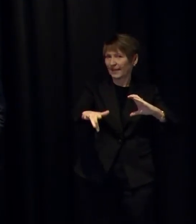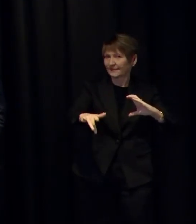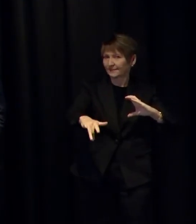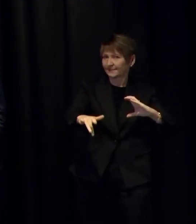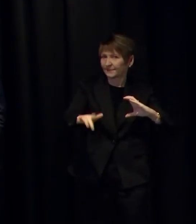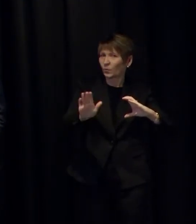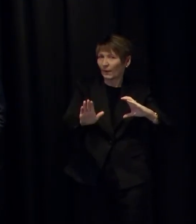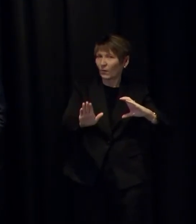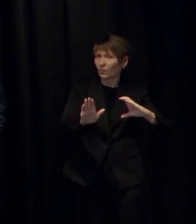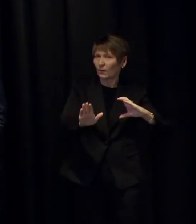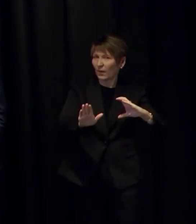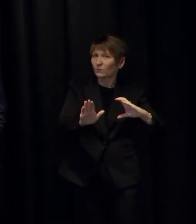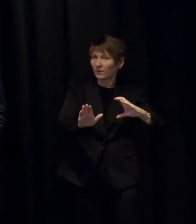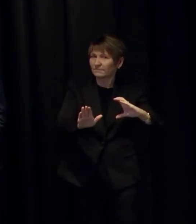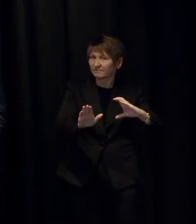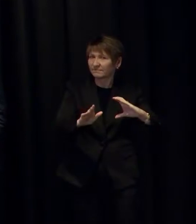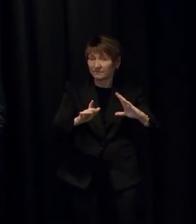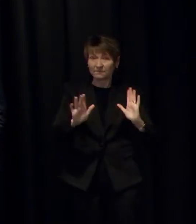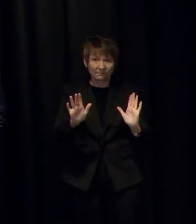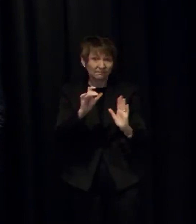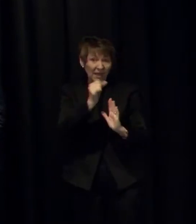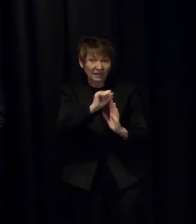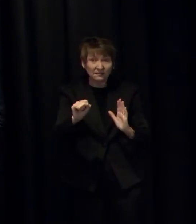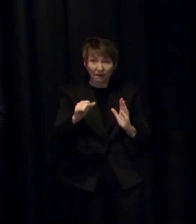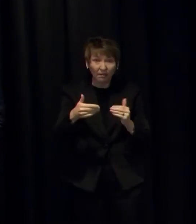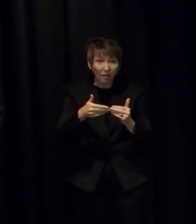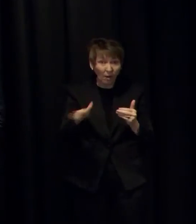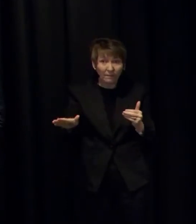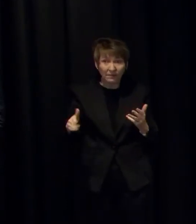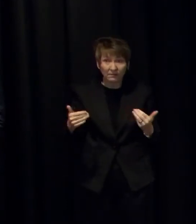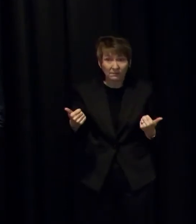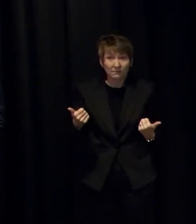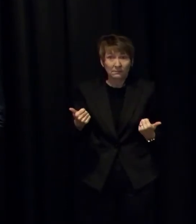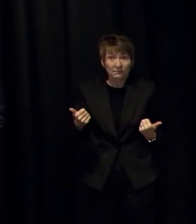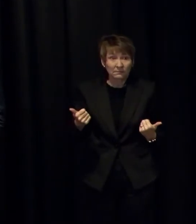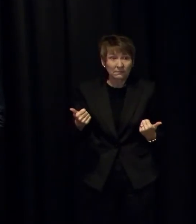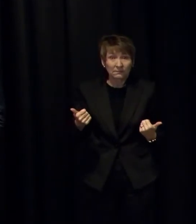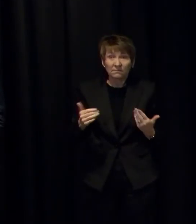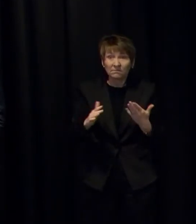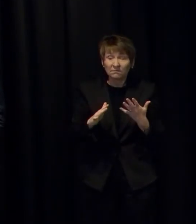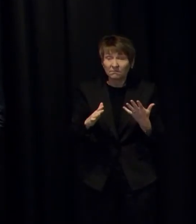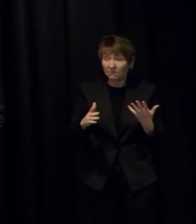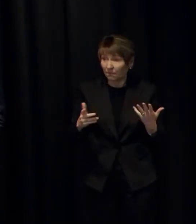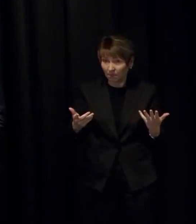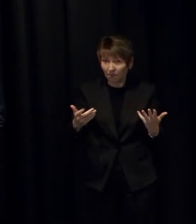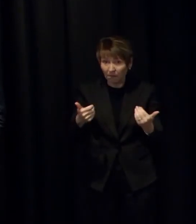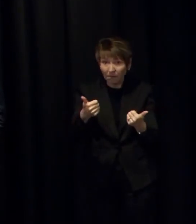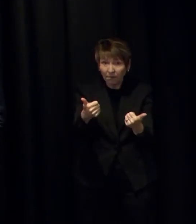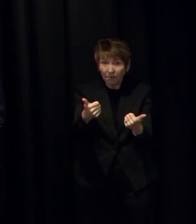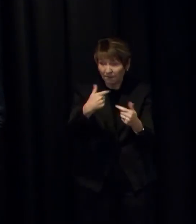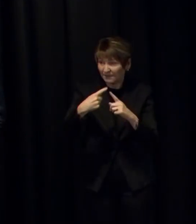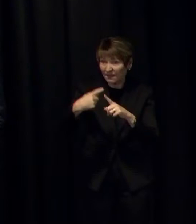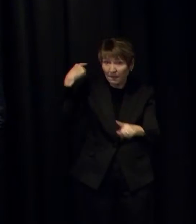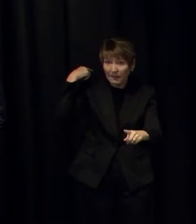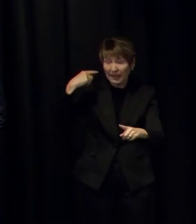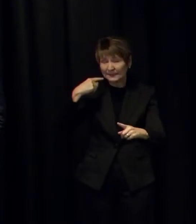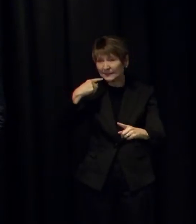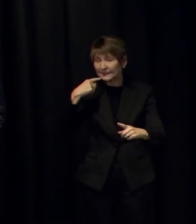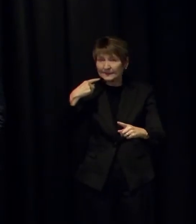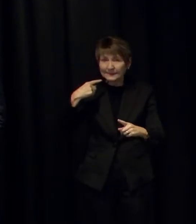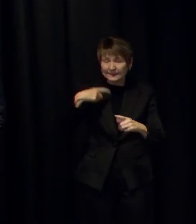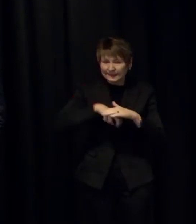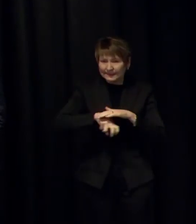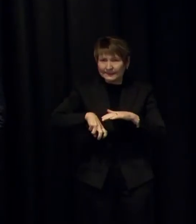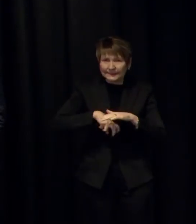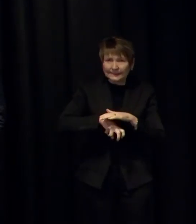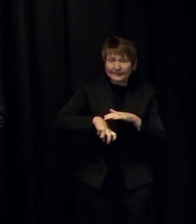small things. They're quite substantial changes, and they'll see a lot of people able to access the things that they have missed the most, the things that they've longed for the most. As